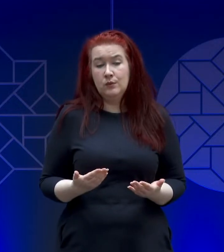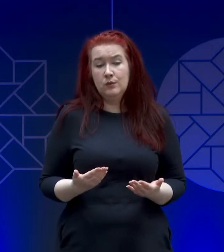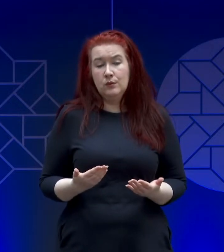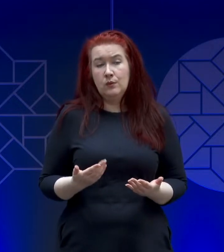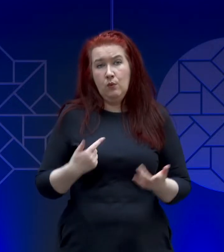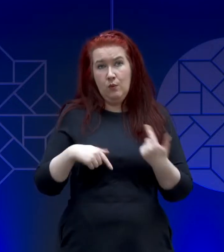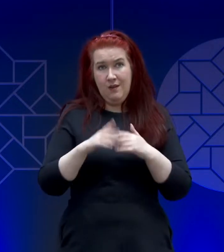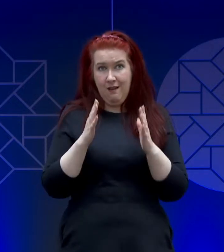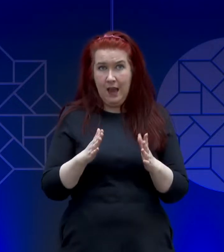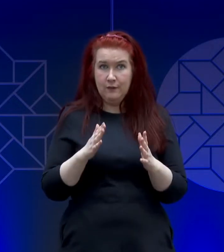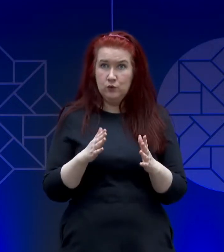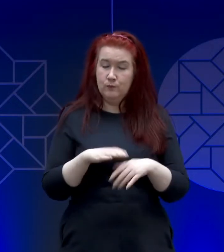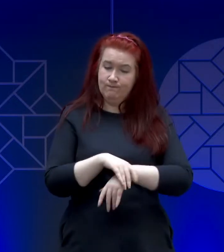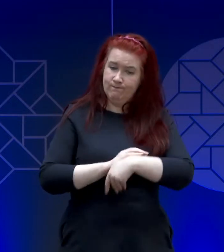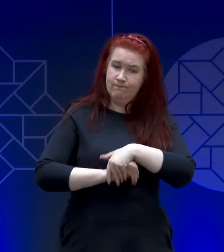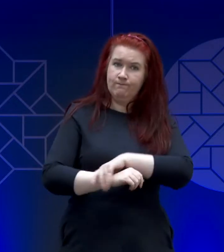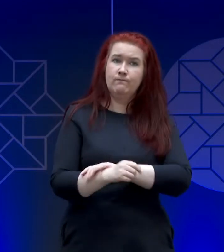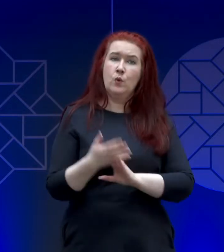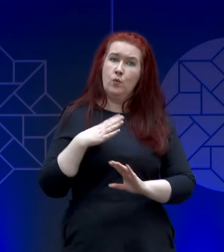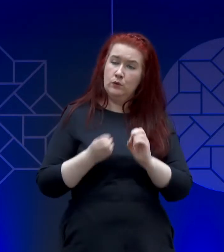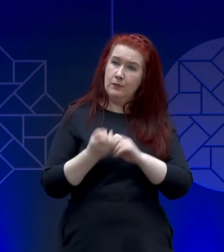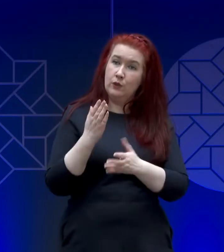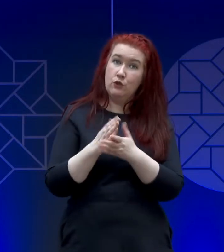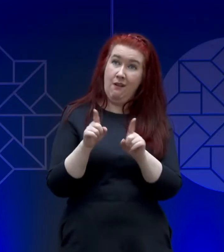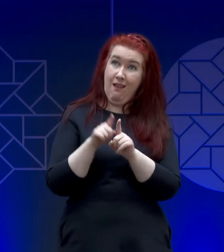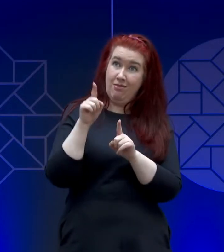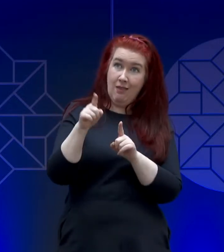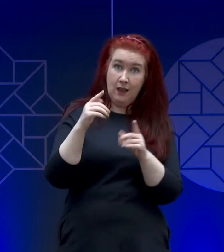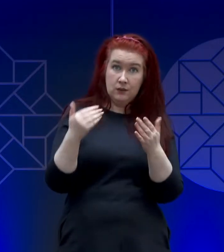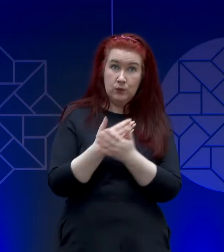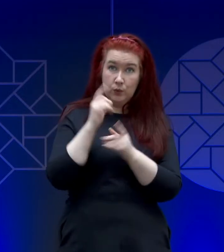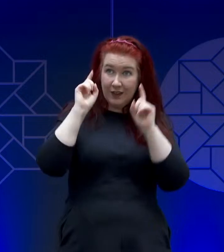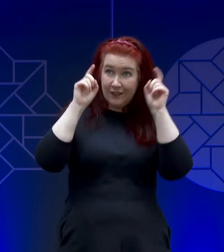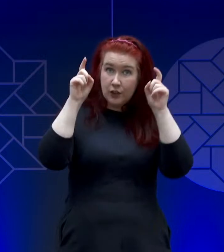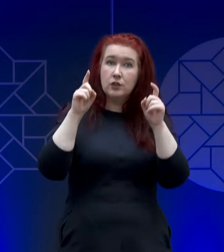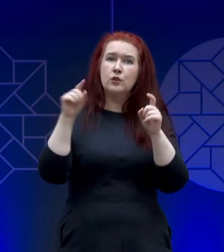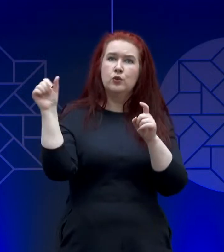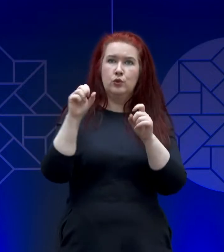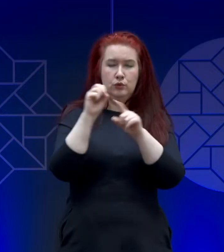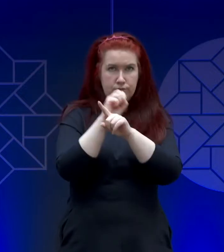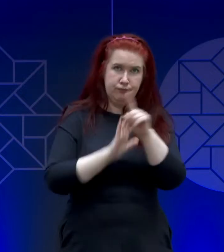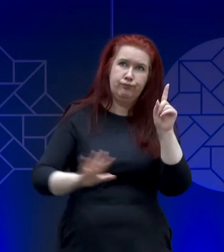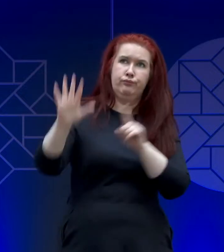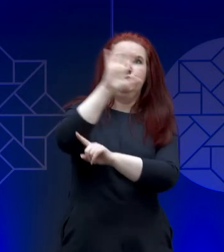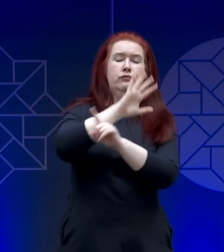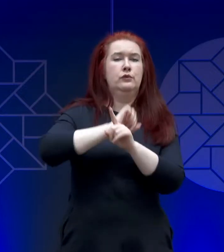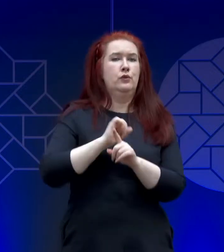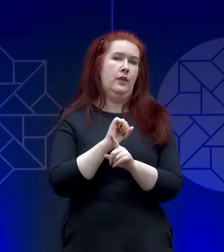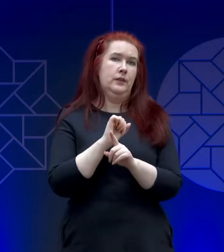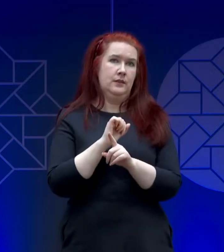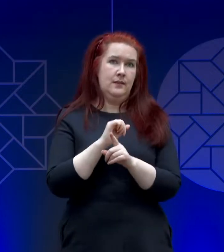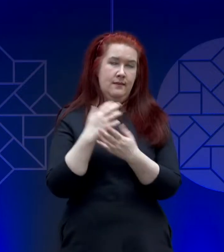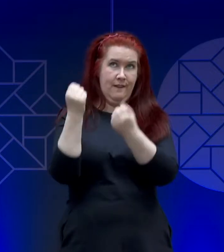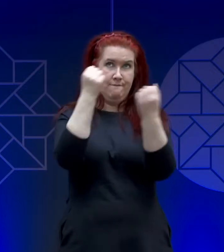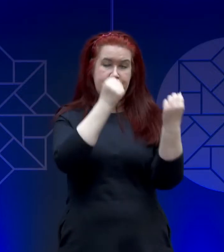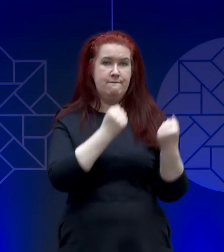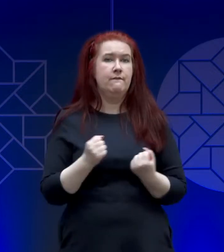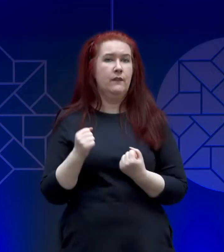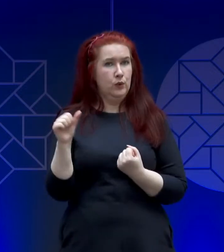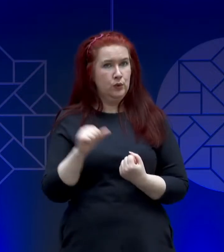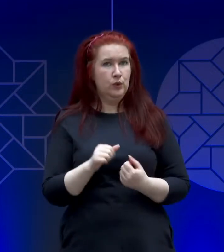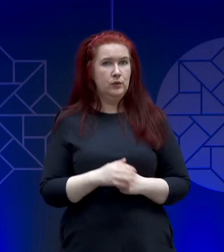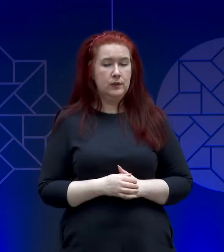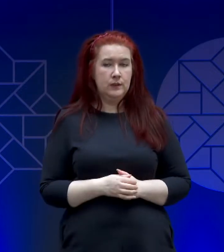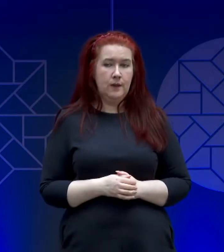embark upon is ensuring that innovations of that type are shared and experienced right across the country. Now,